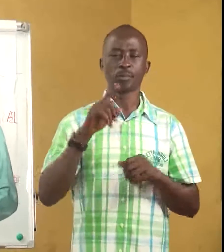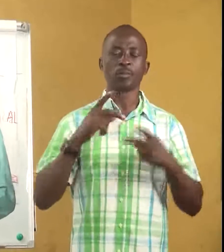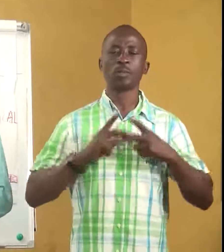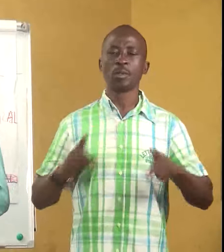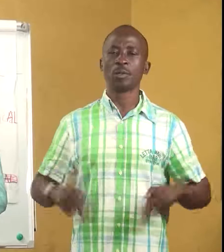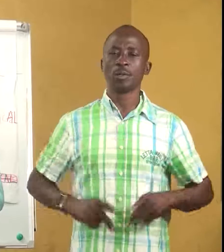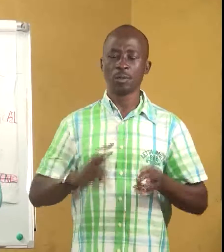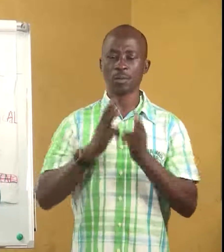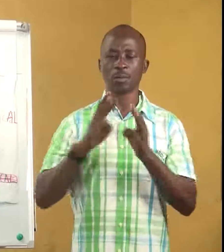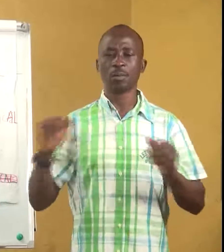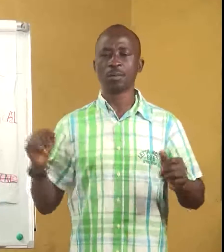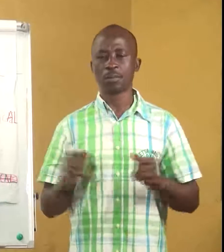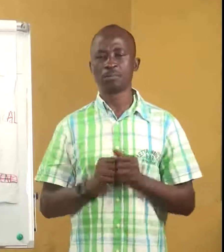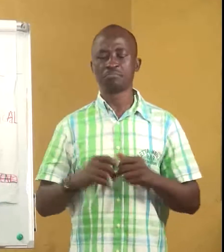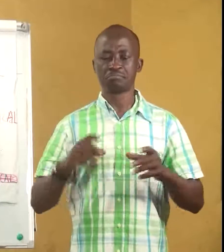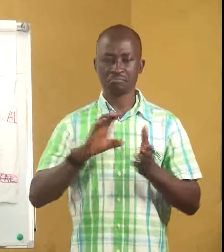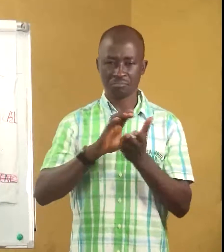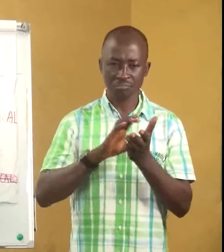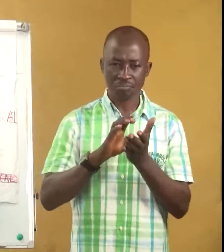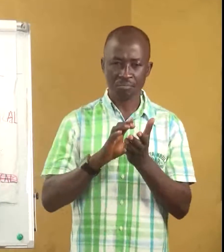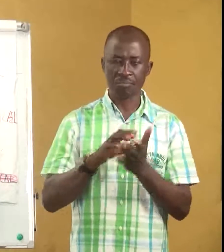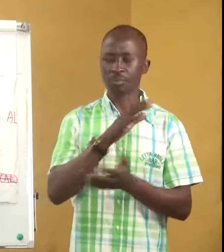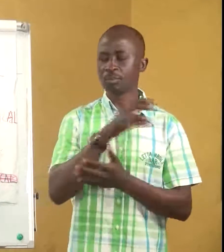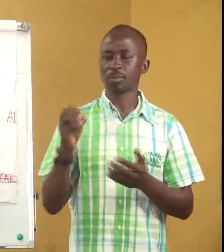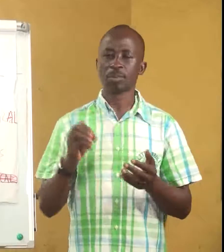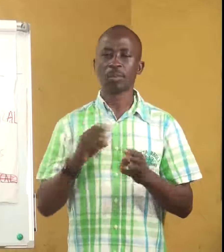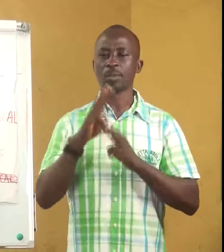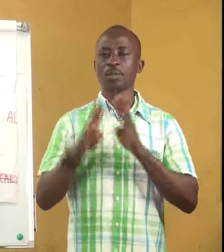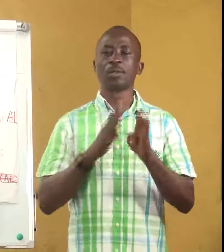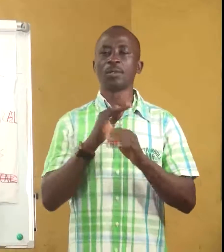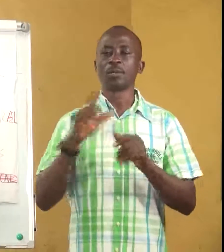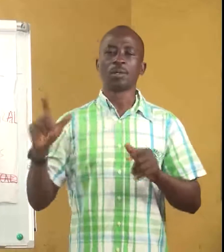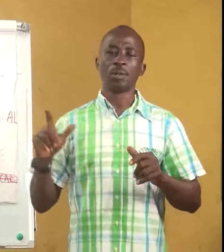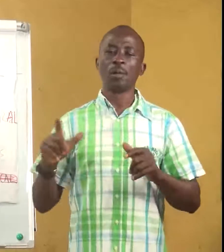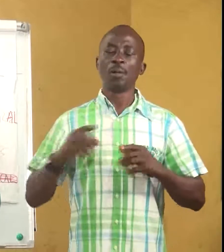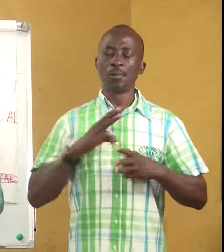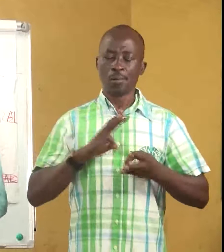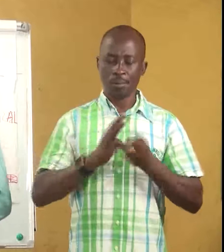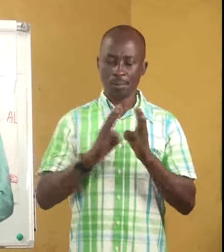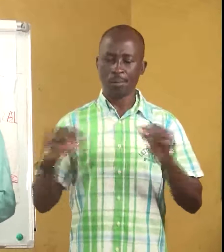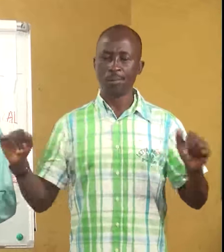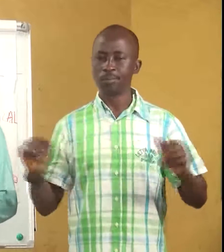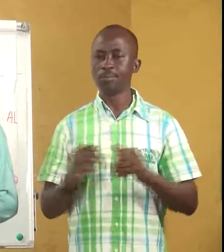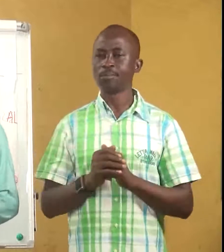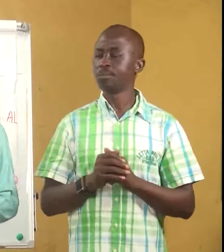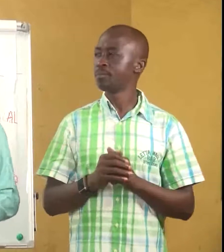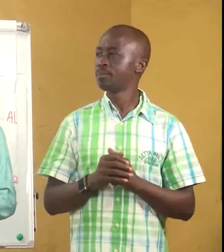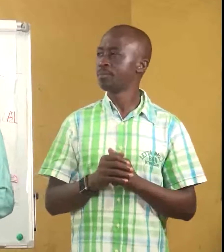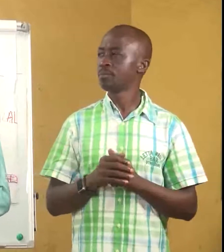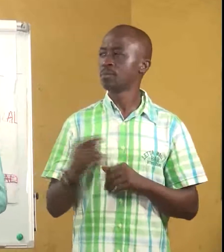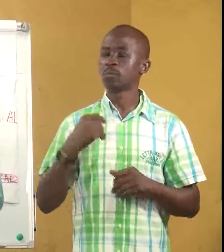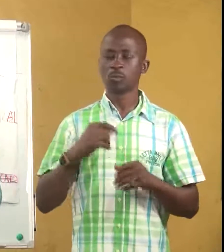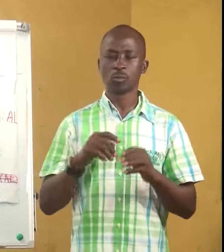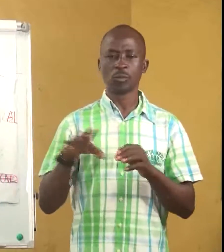weathering, chemical weathering, and biological weathering. We shall